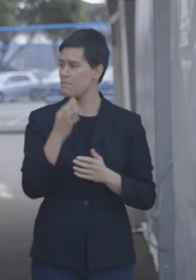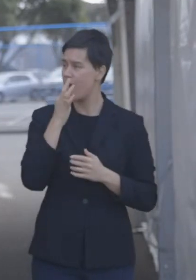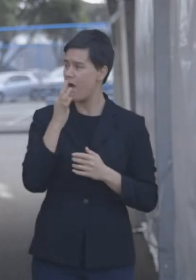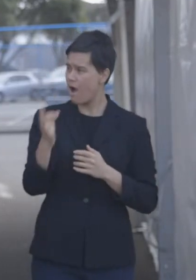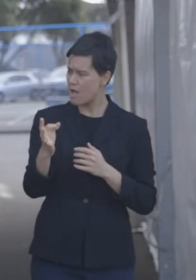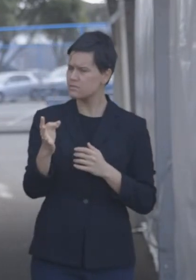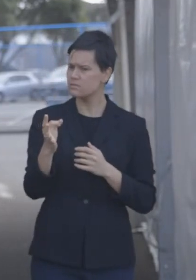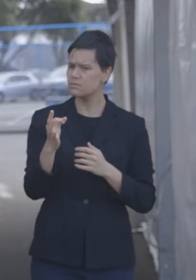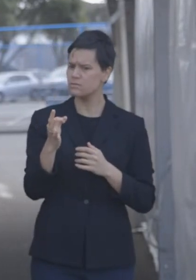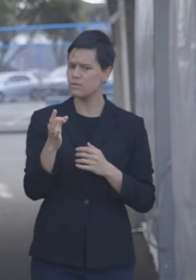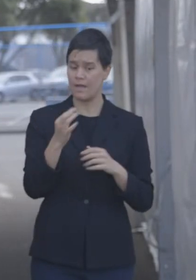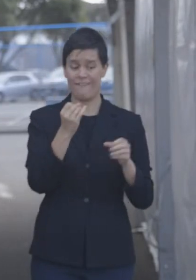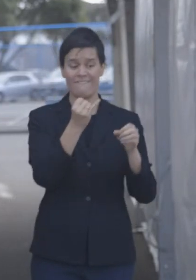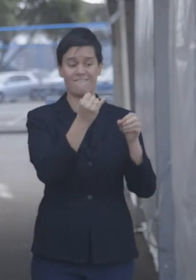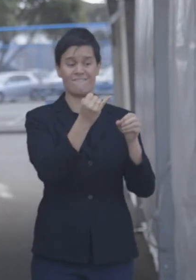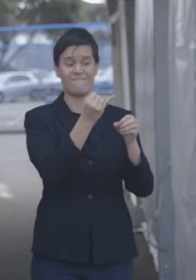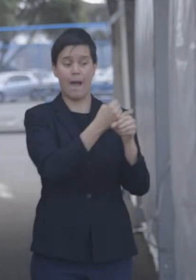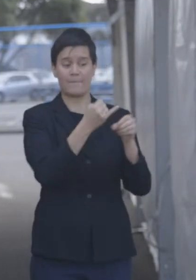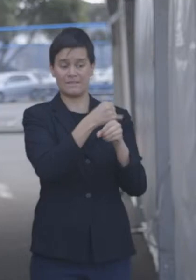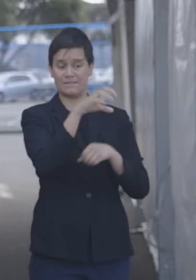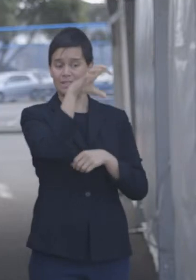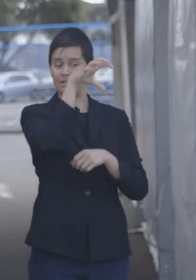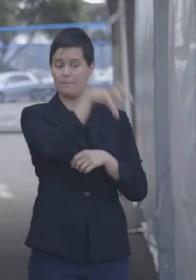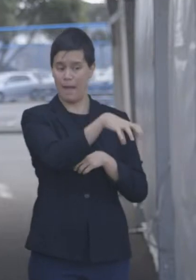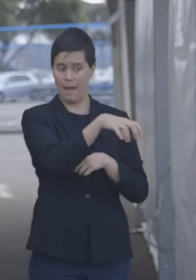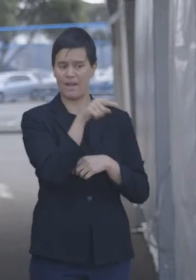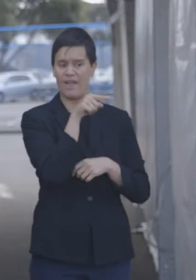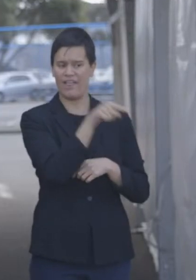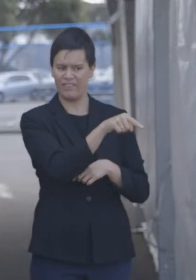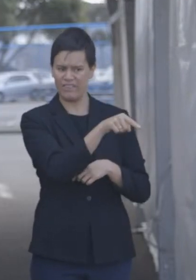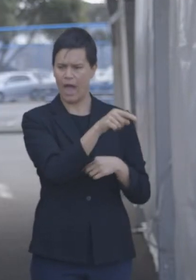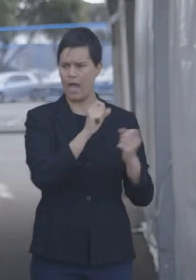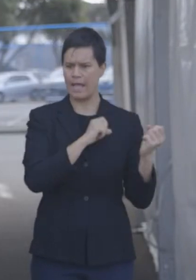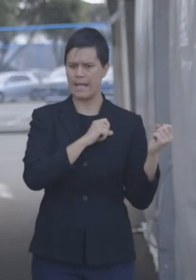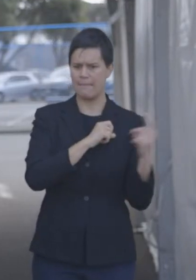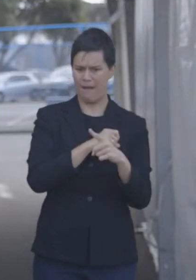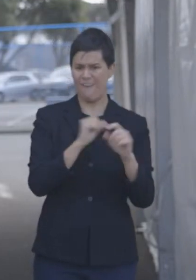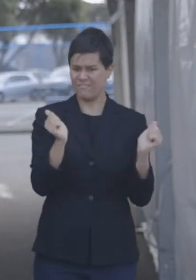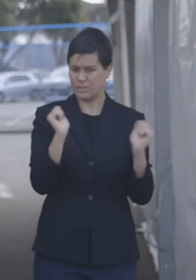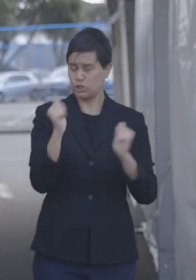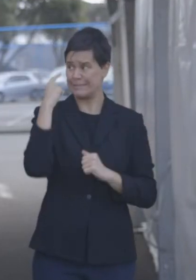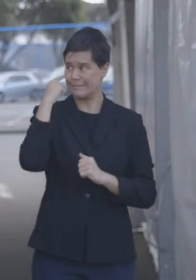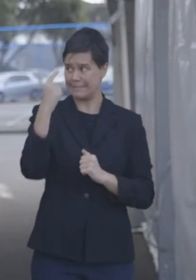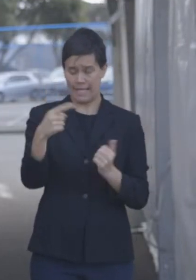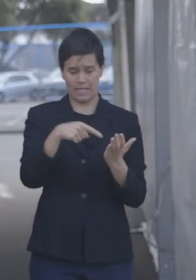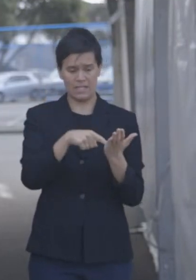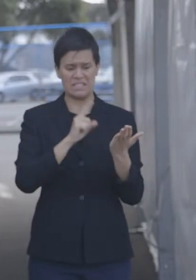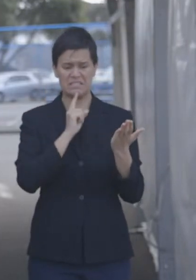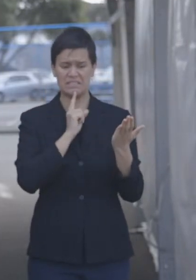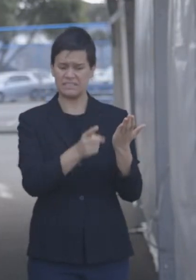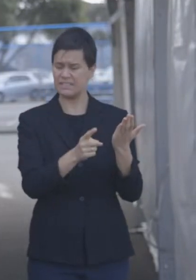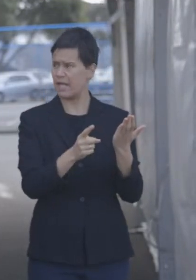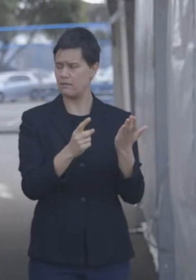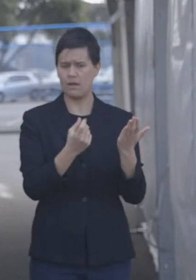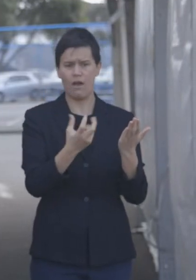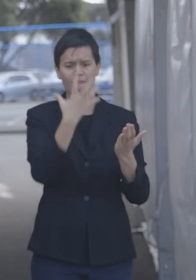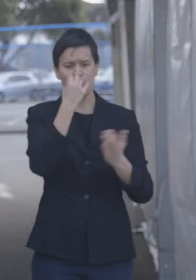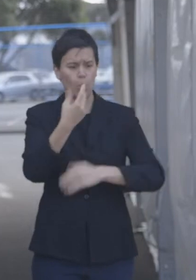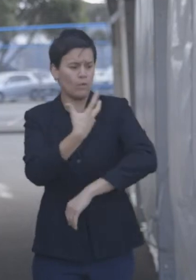emails showing that Pharmac warned there was very low stock. We've got people saying that we need to suspend orders until we